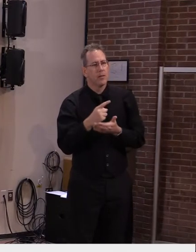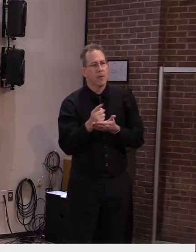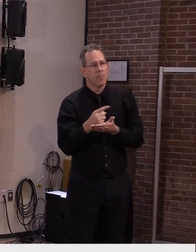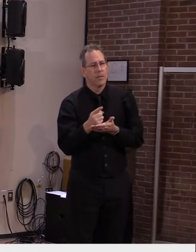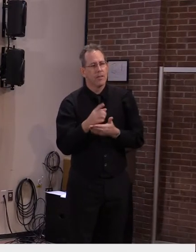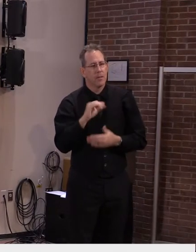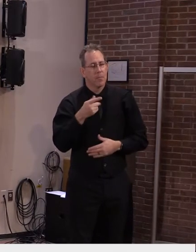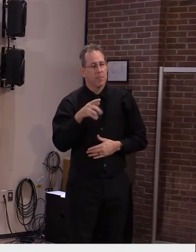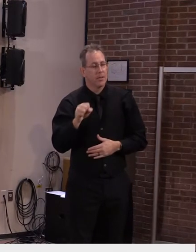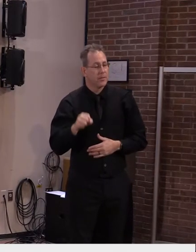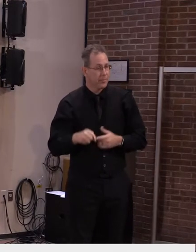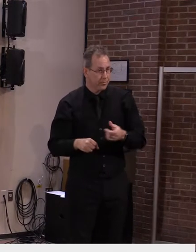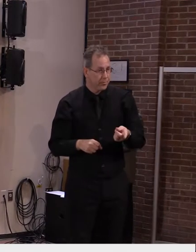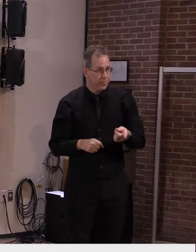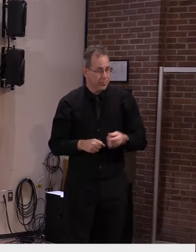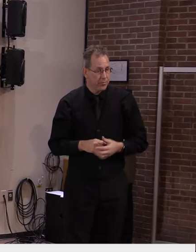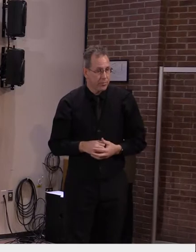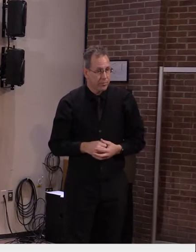Thank you.